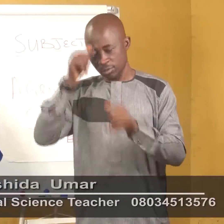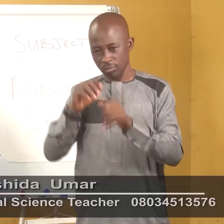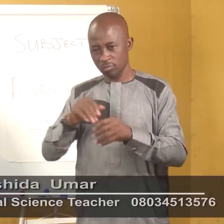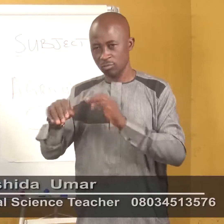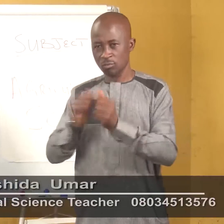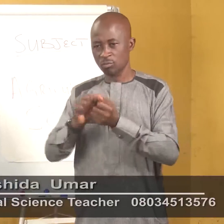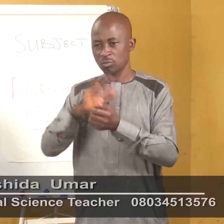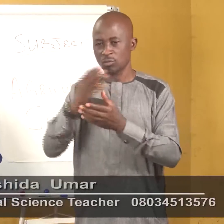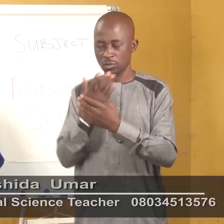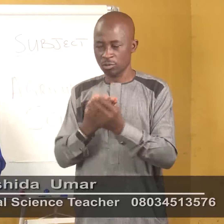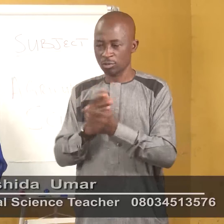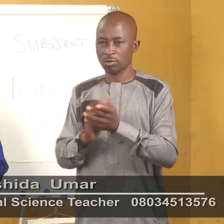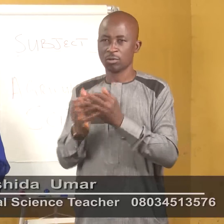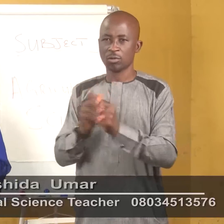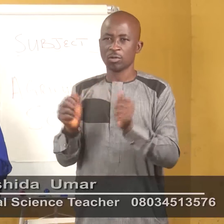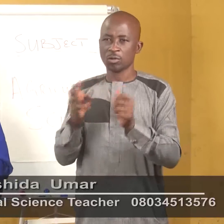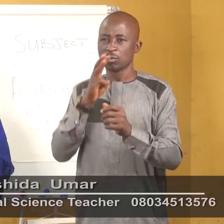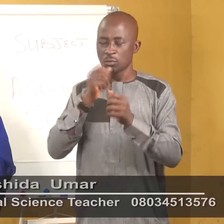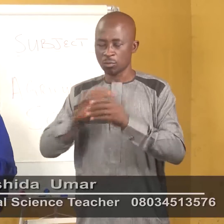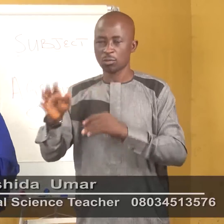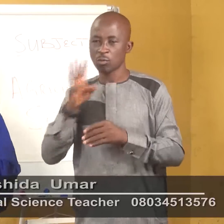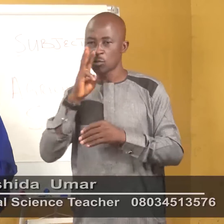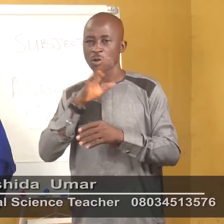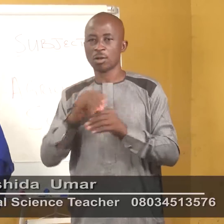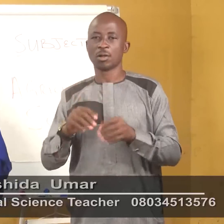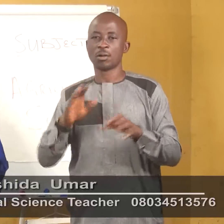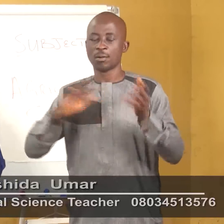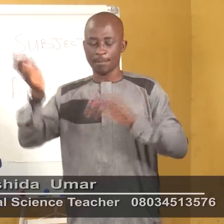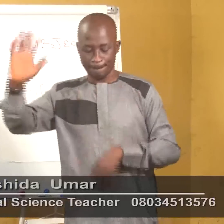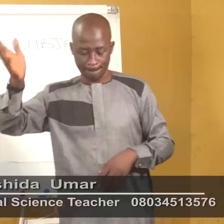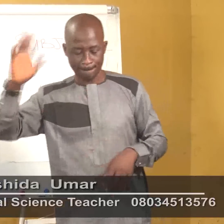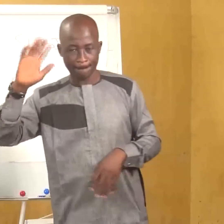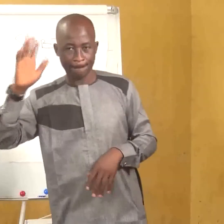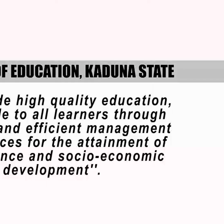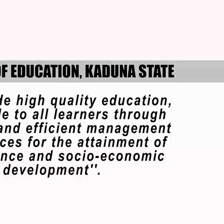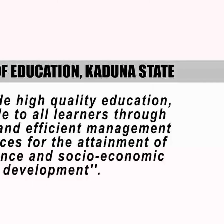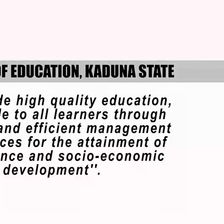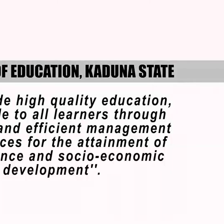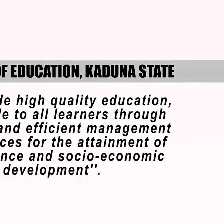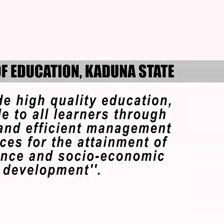your hand with running water and detergent. Thank you for listening.